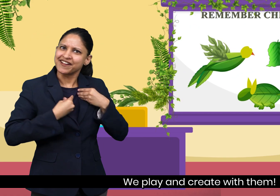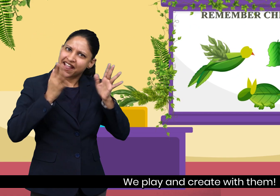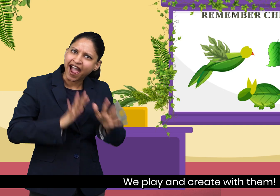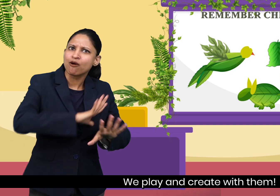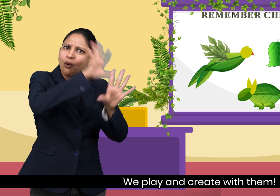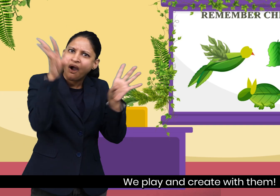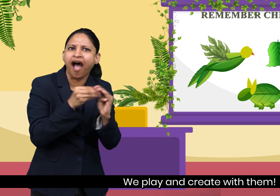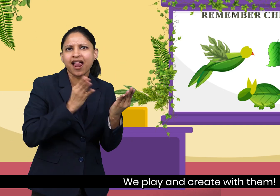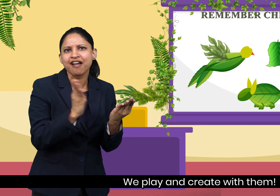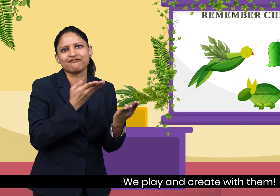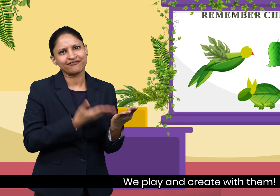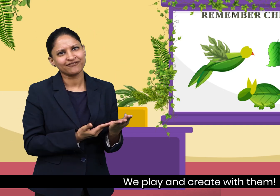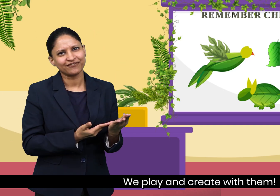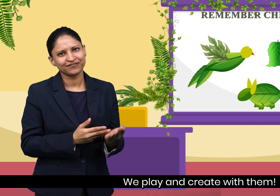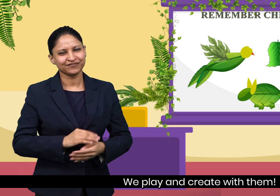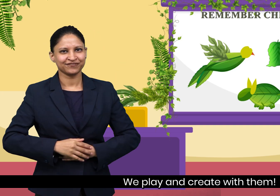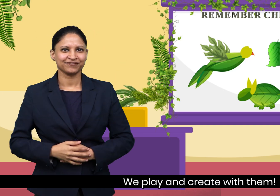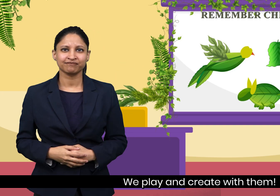create with them.